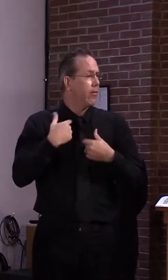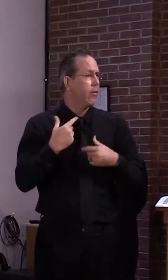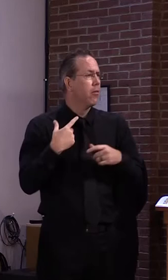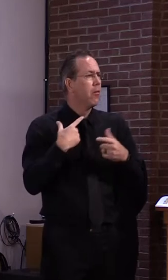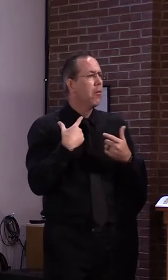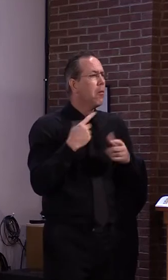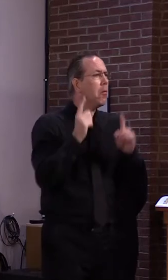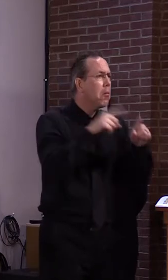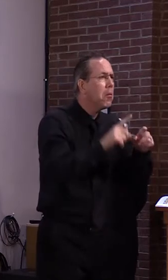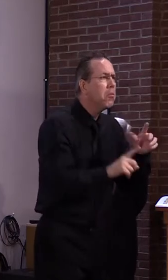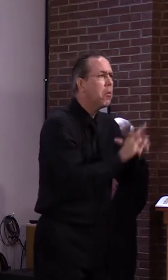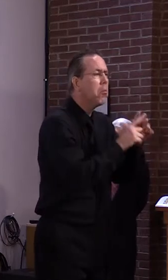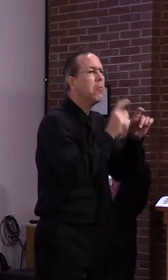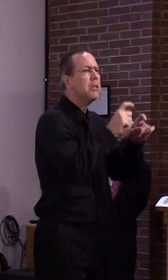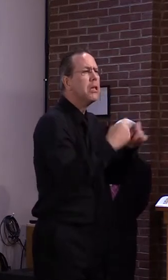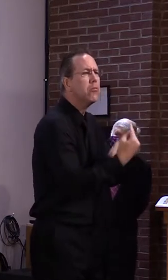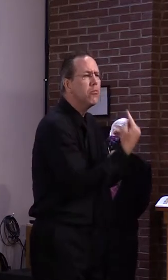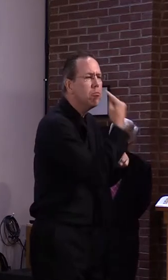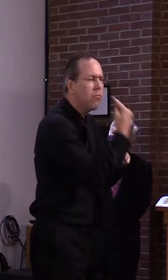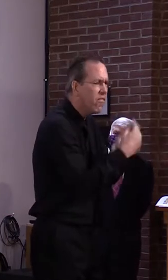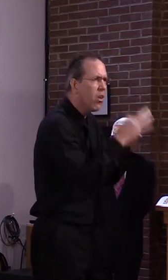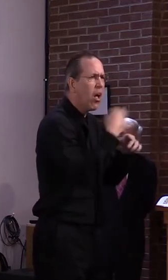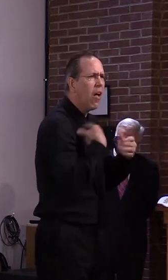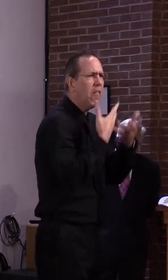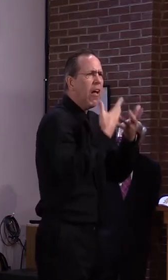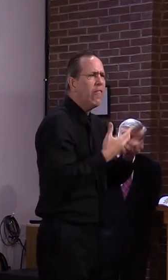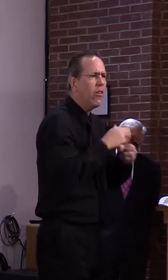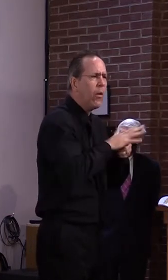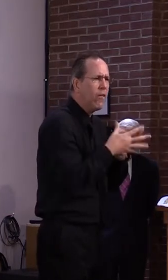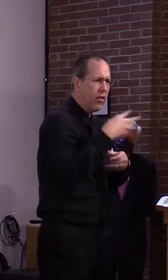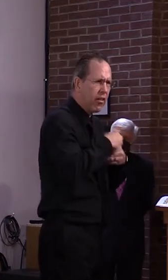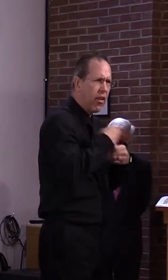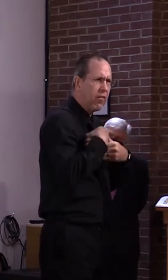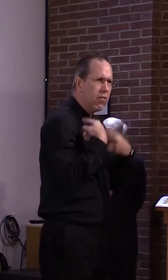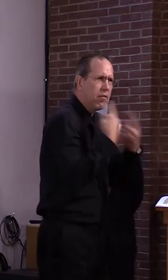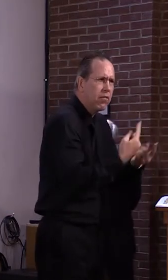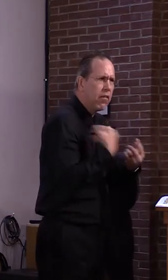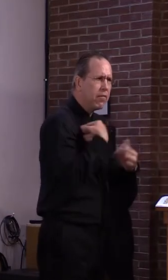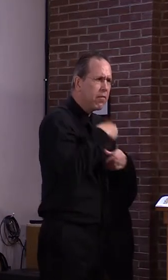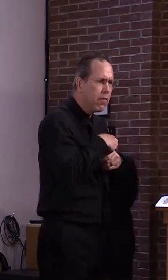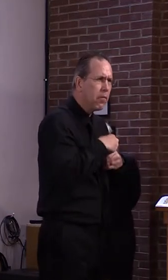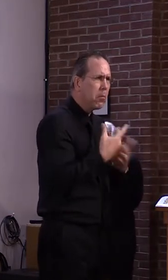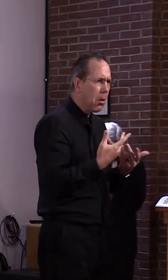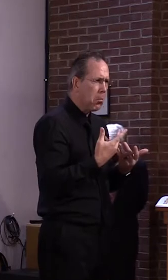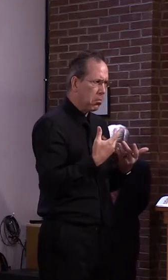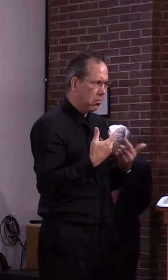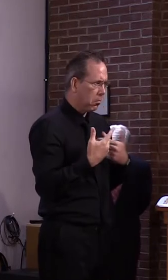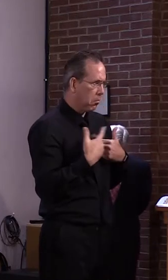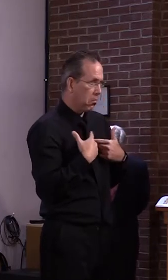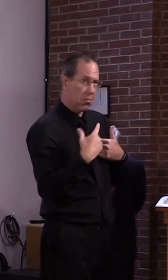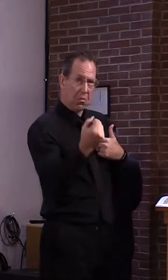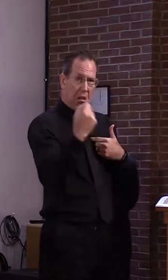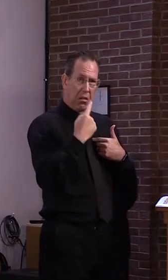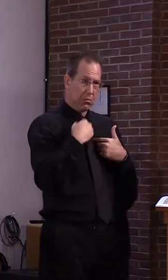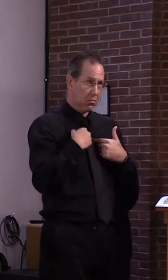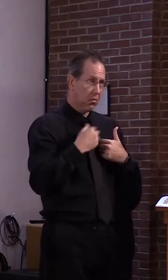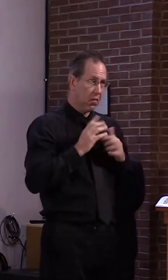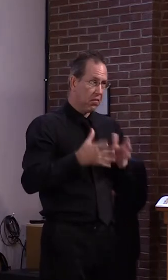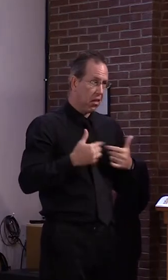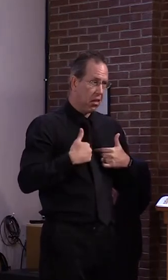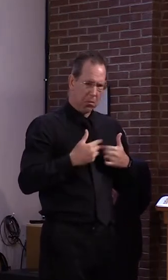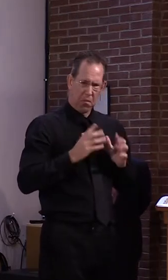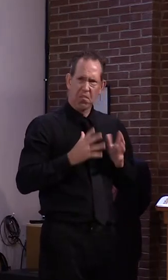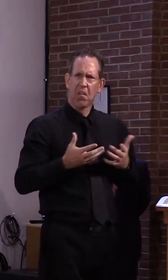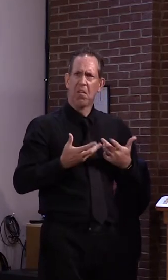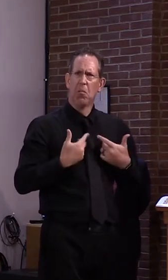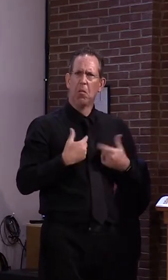And if they didn't have a lot of symptoms from the start, it might be hard to tell from just talking to the person their understanding of how infectious